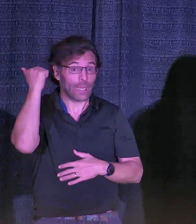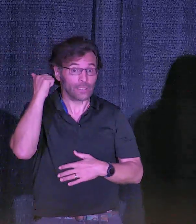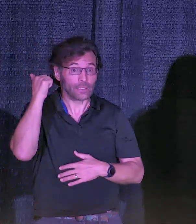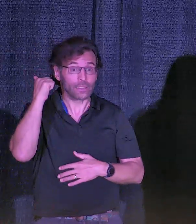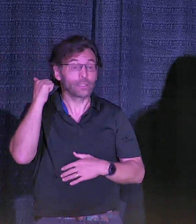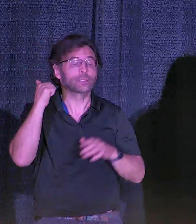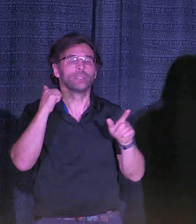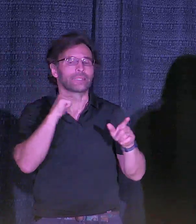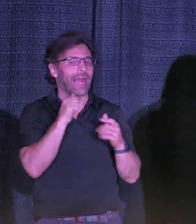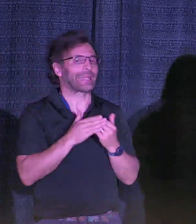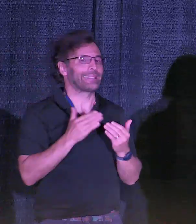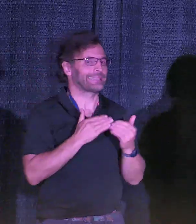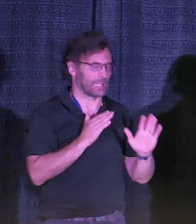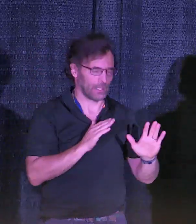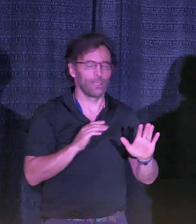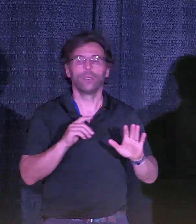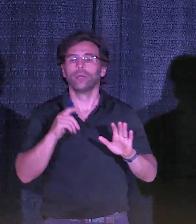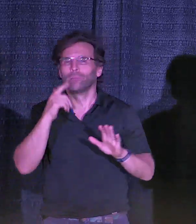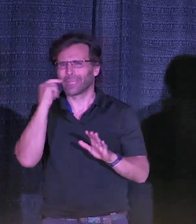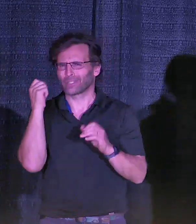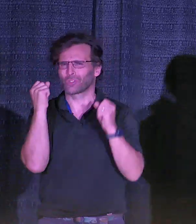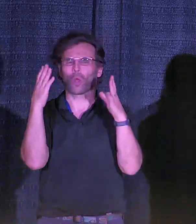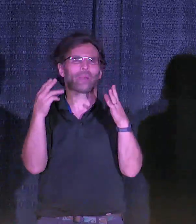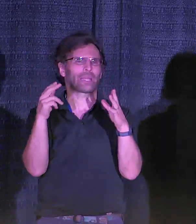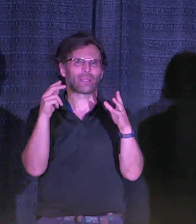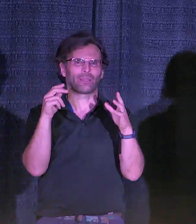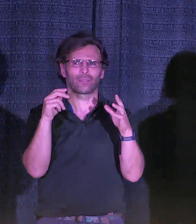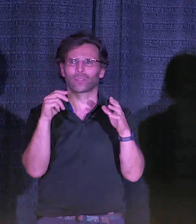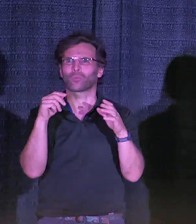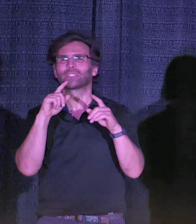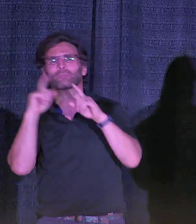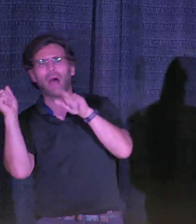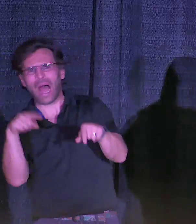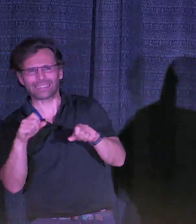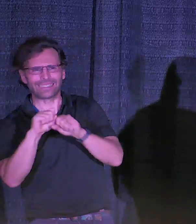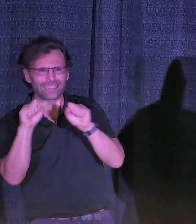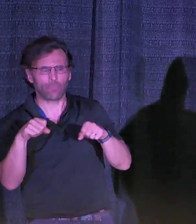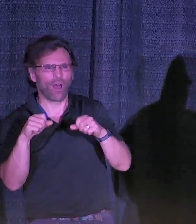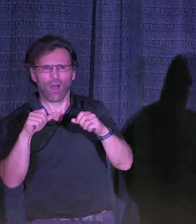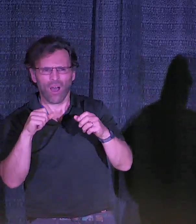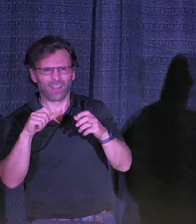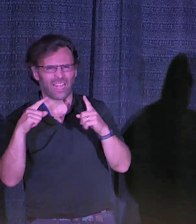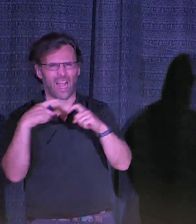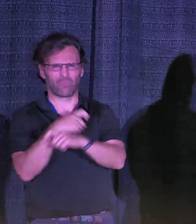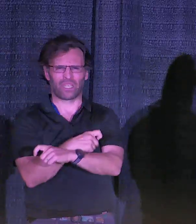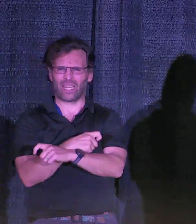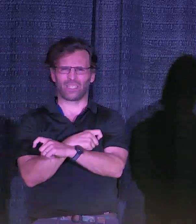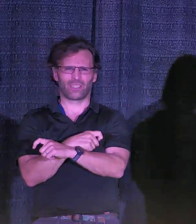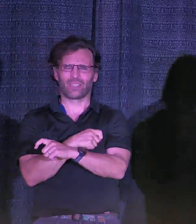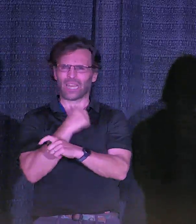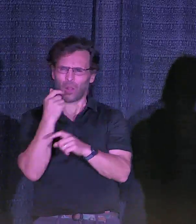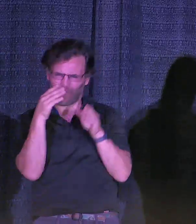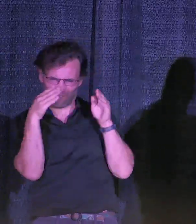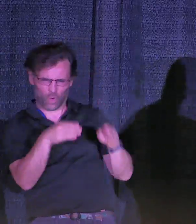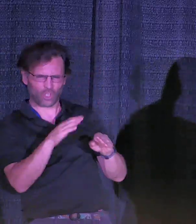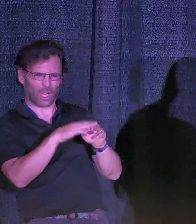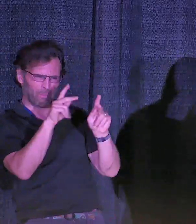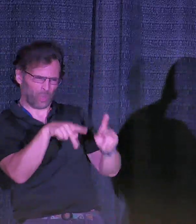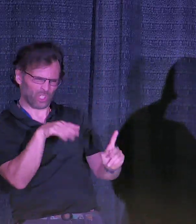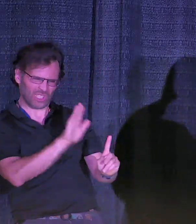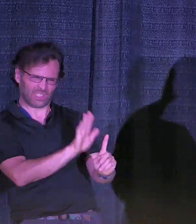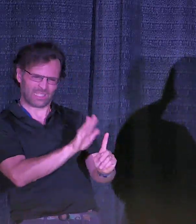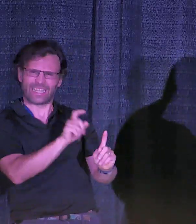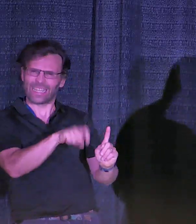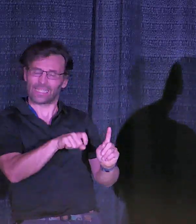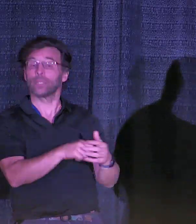This is not easy because so much of the homeless response system is complicated and not always person-centered.